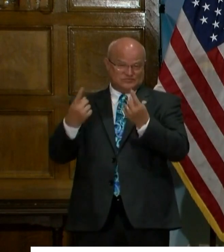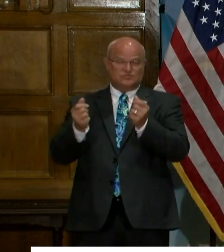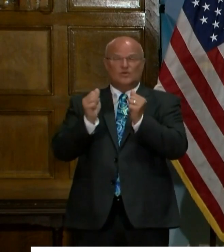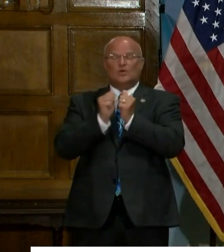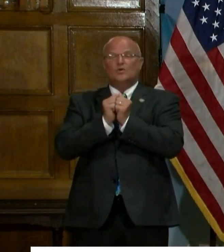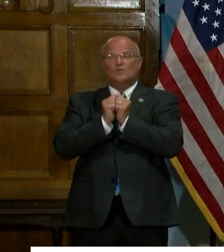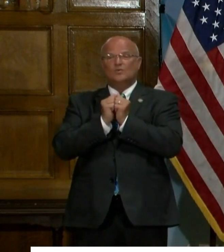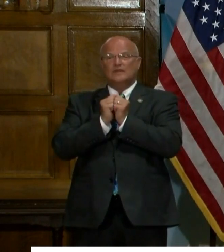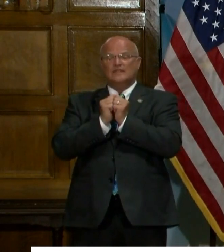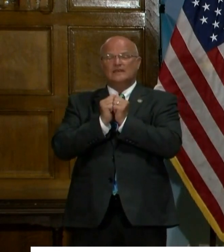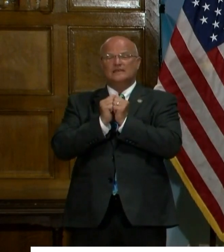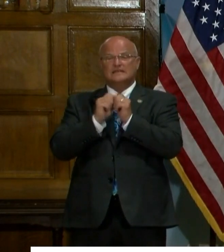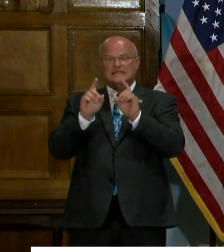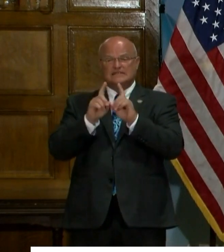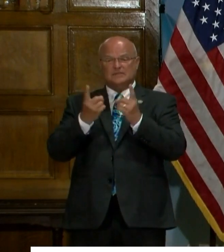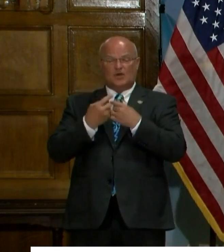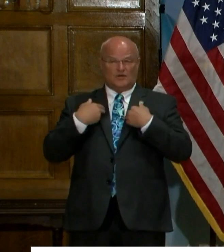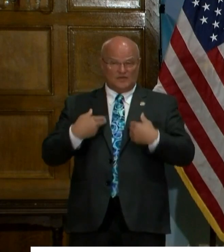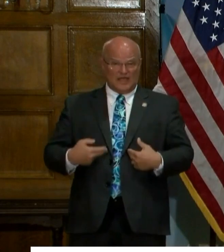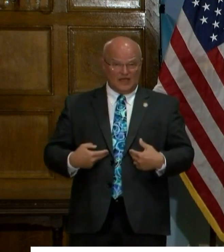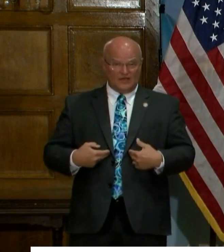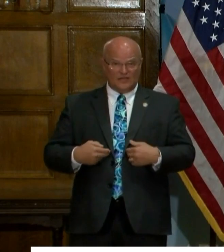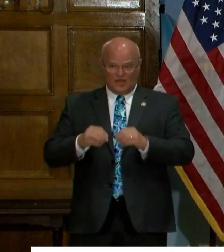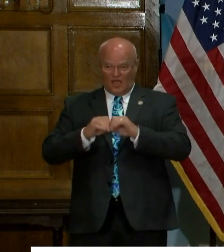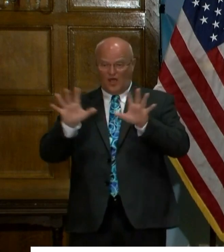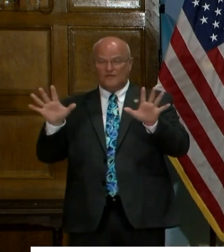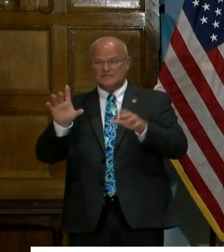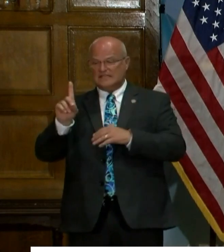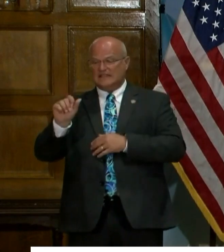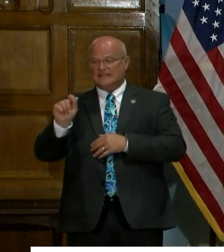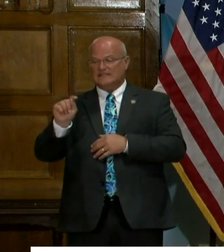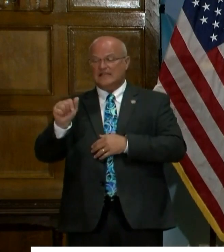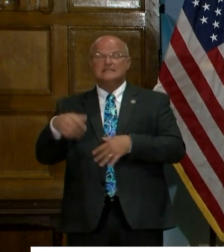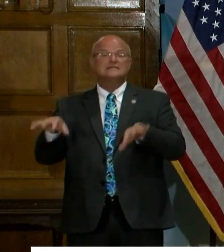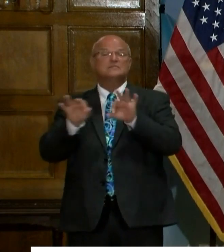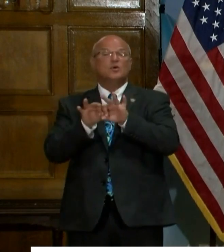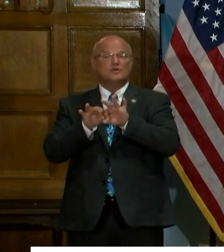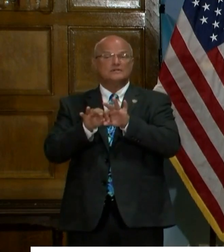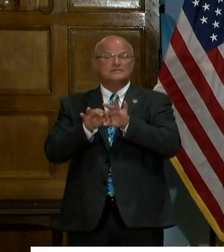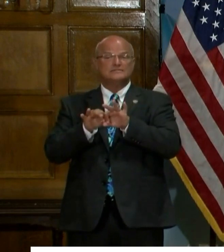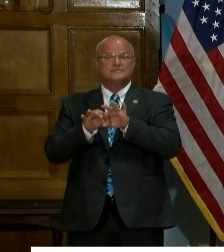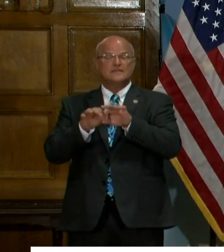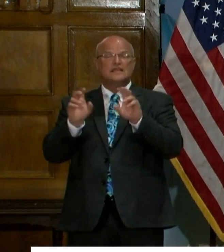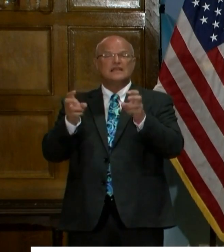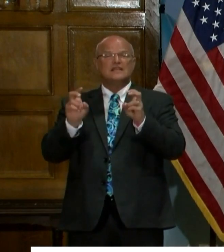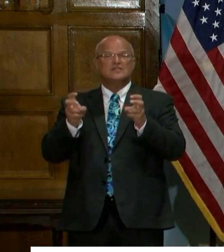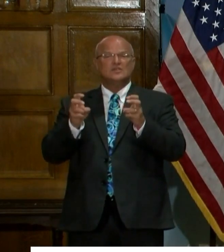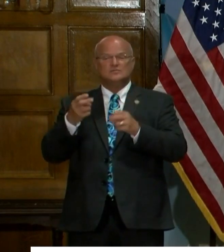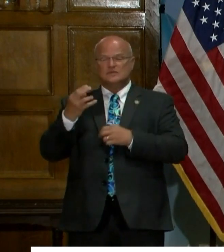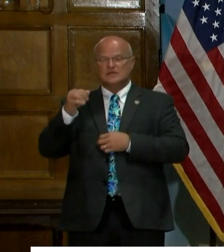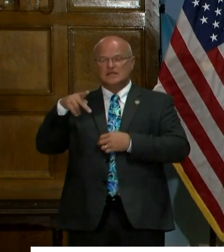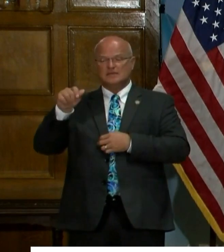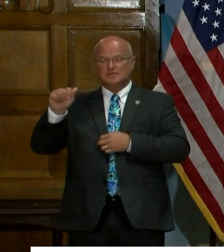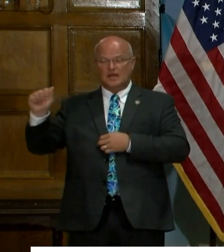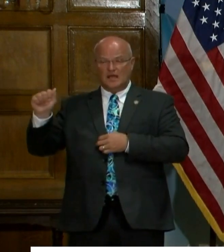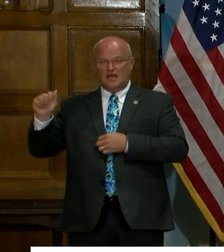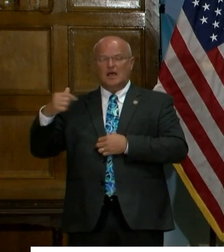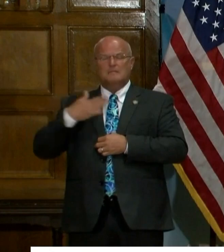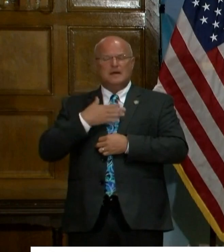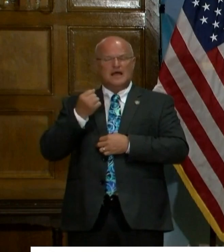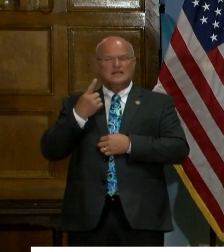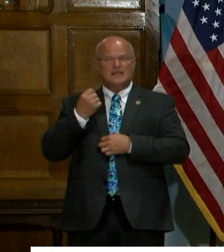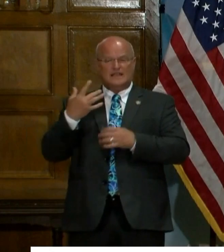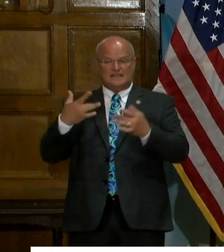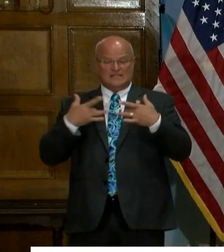with the Department of Health. Obviously, the data is important for them. In terms of the HIPAA, it's my understanding that